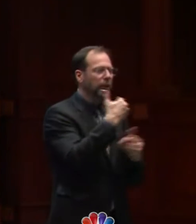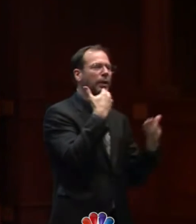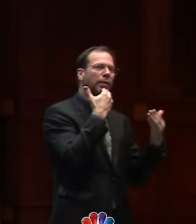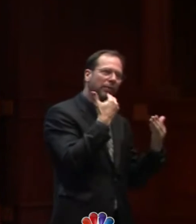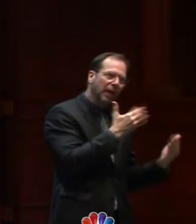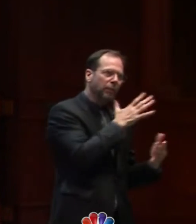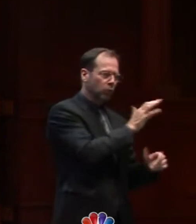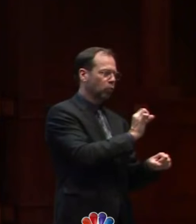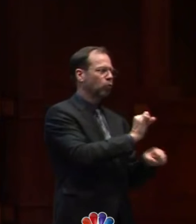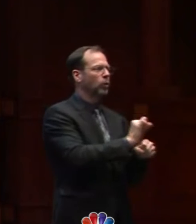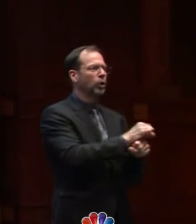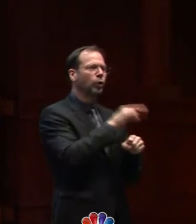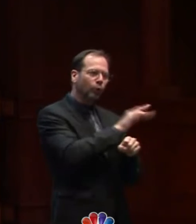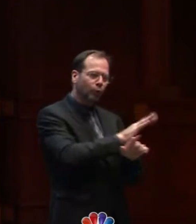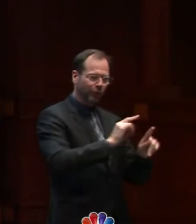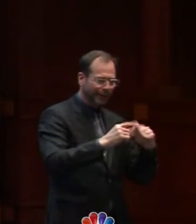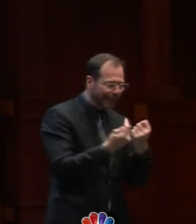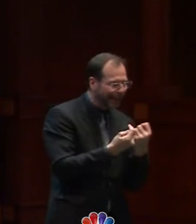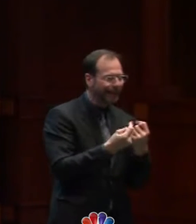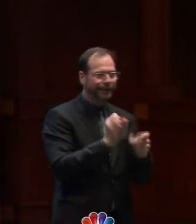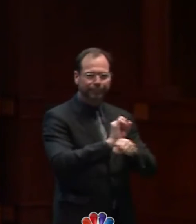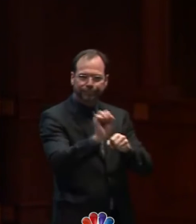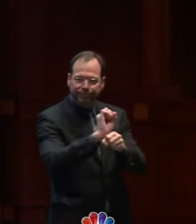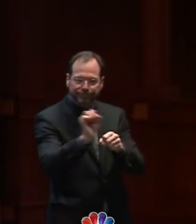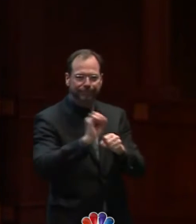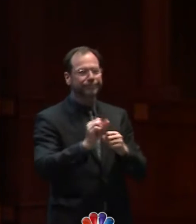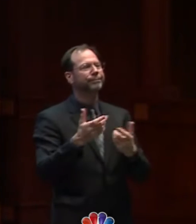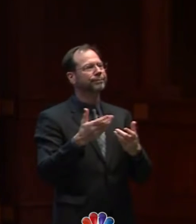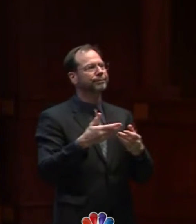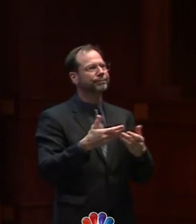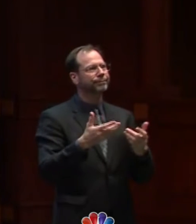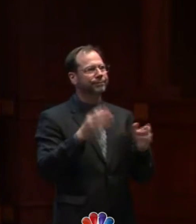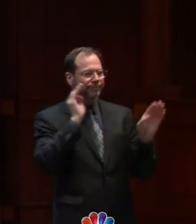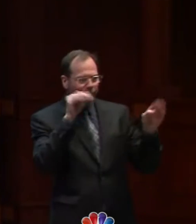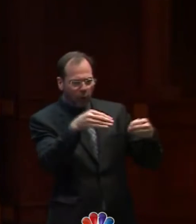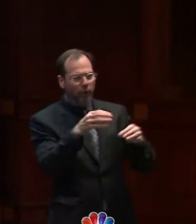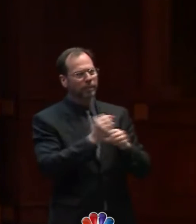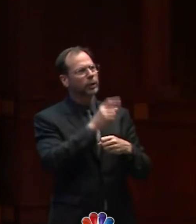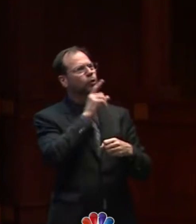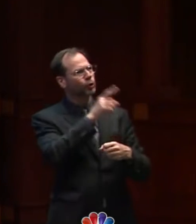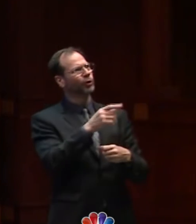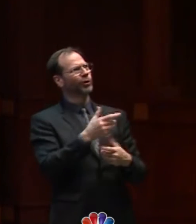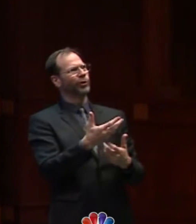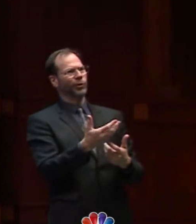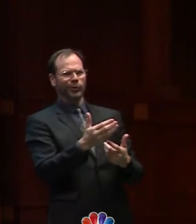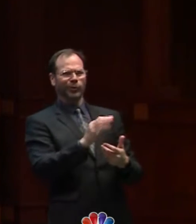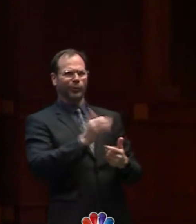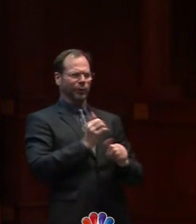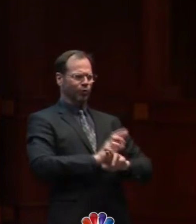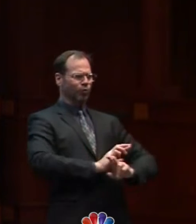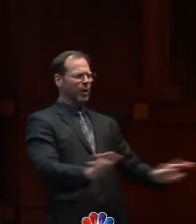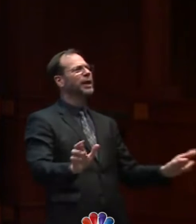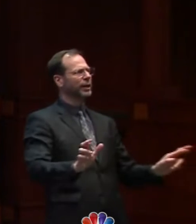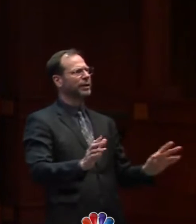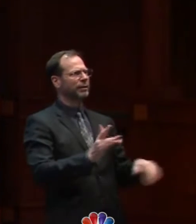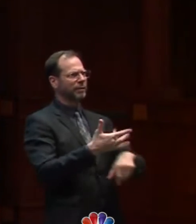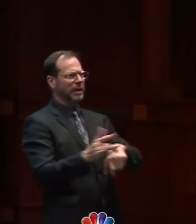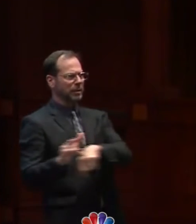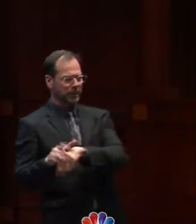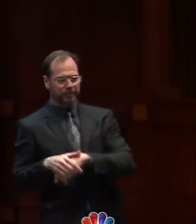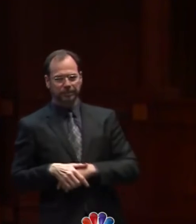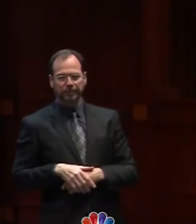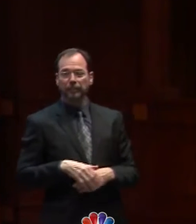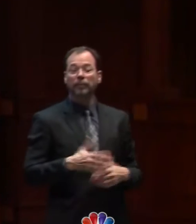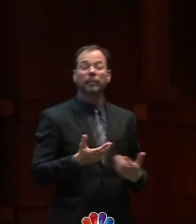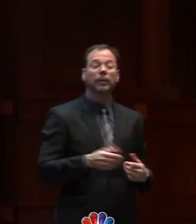thank you for the work of you and your team that you put in to make sure that we would have all those resources available. Absolutely. And